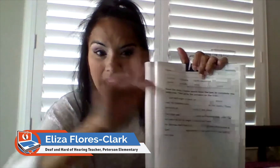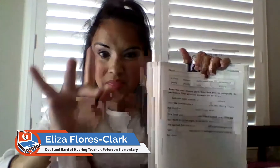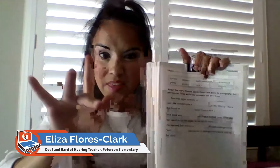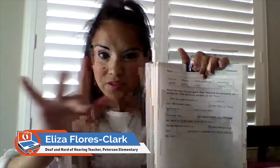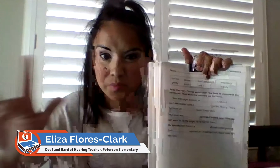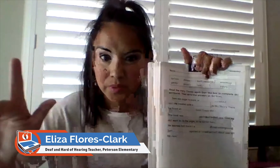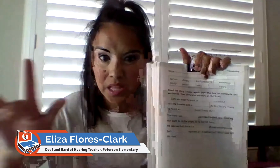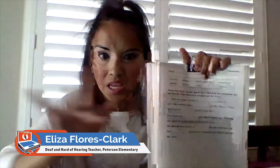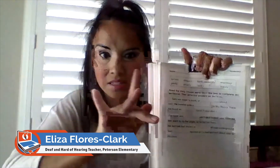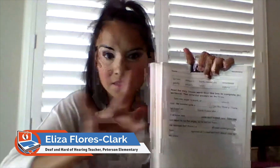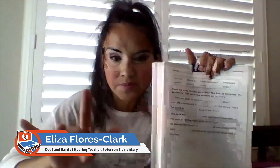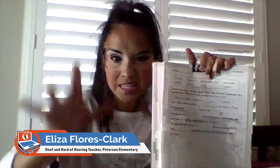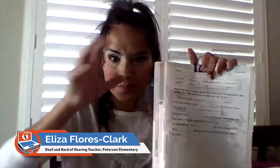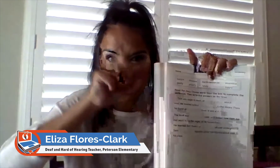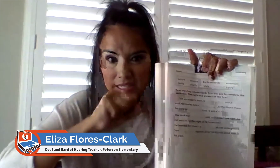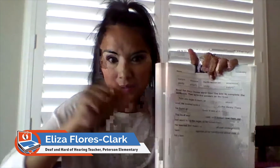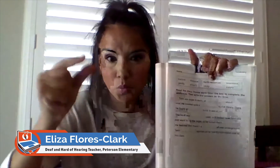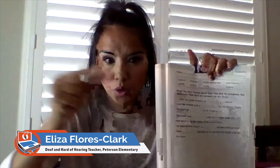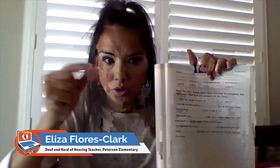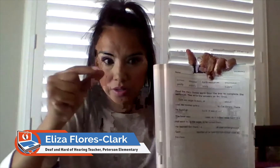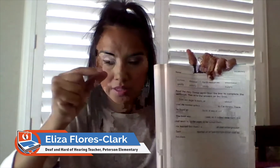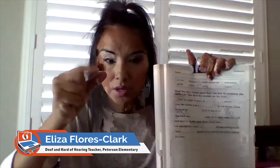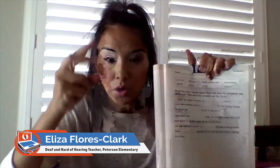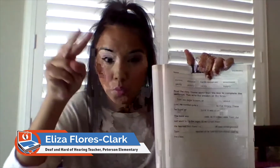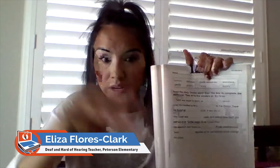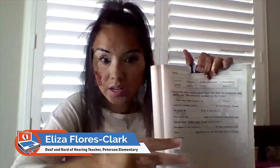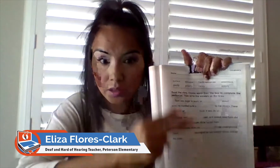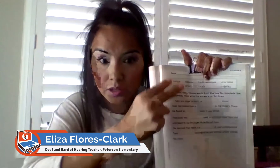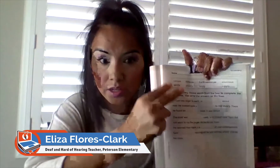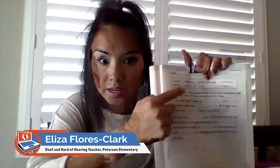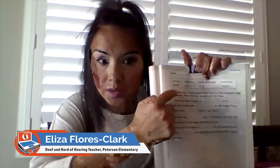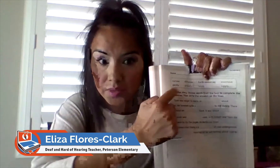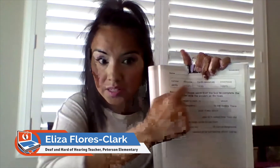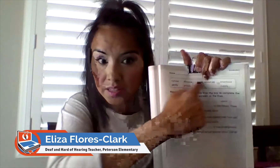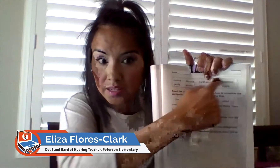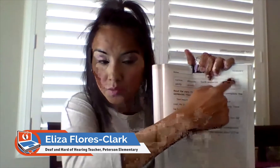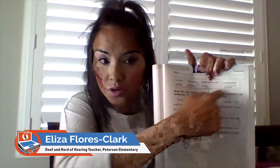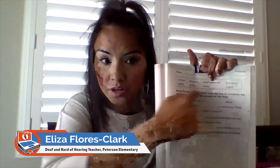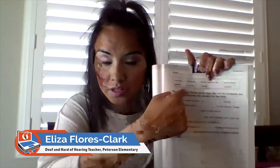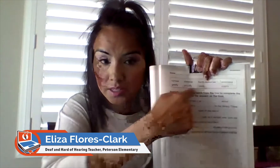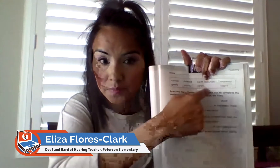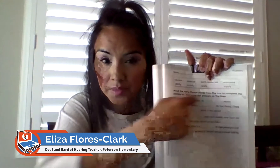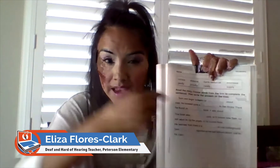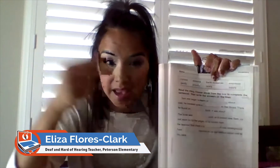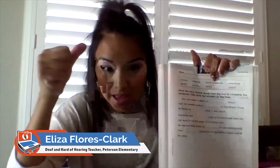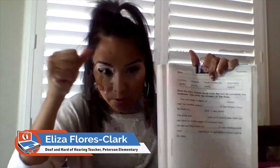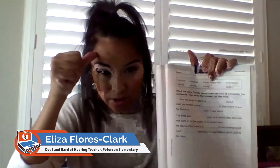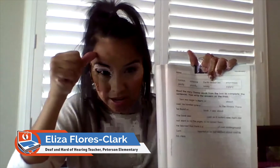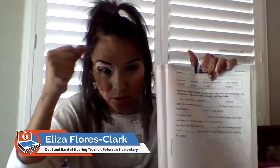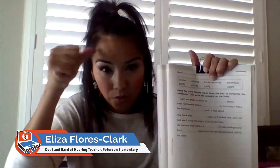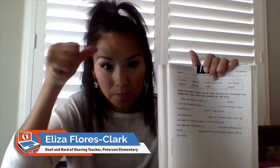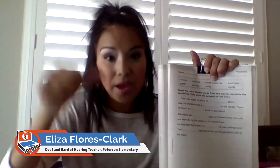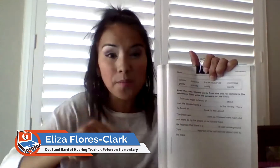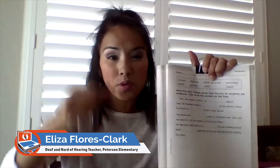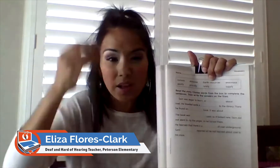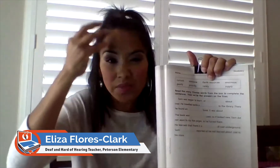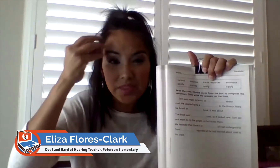then there's blanks. It's missing words. We need to look up to these words, and we need to remember and think